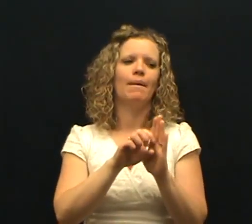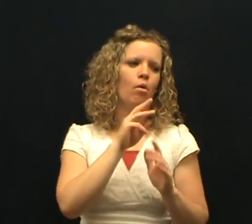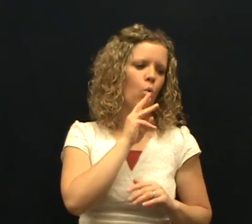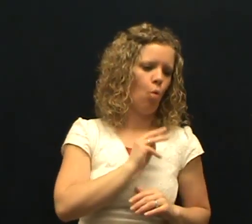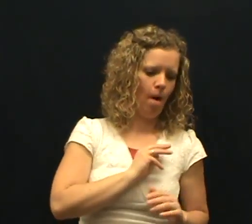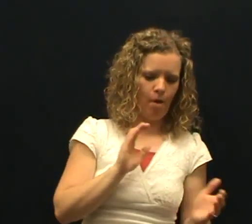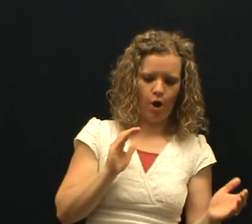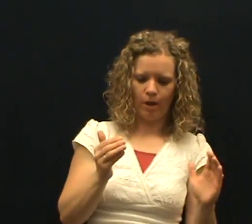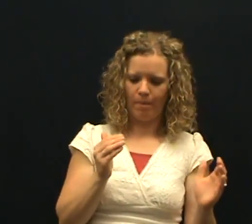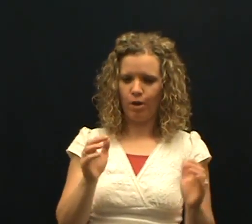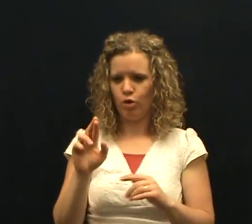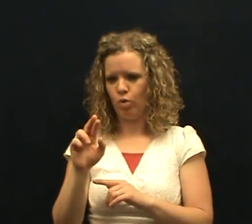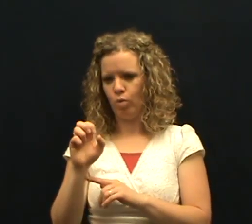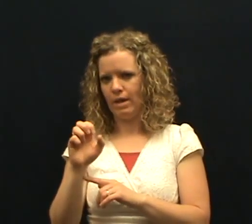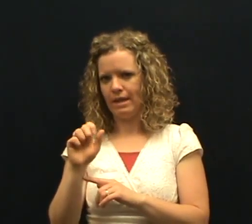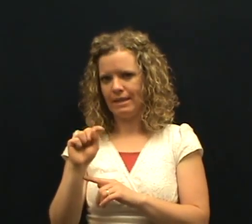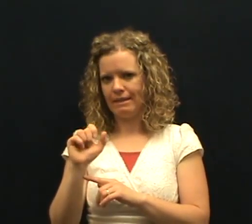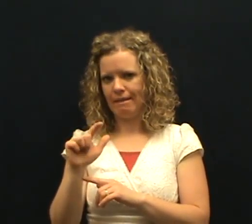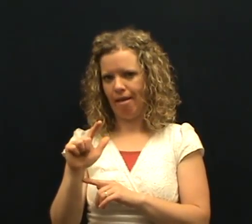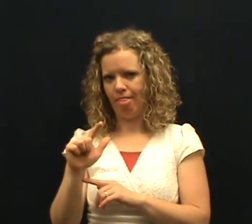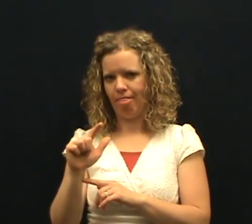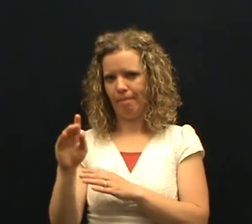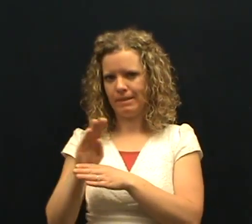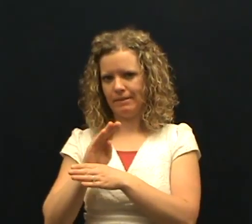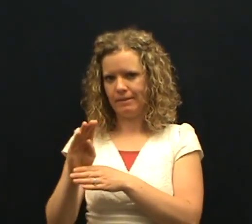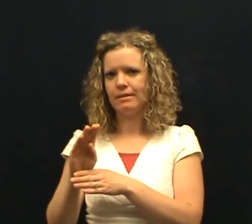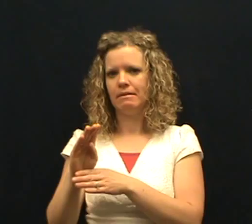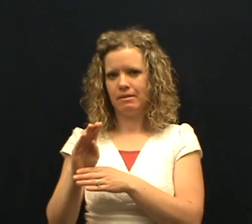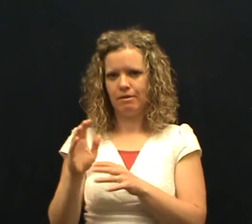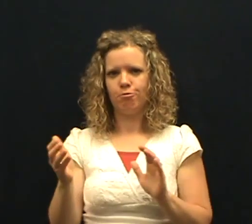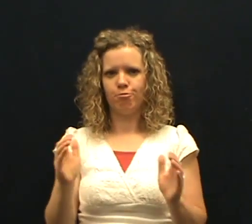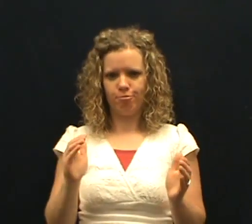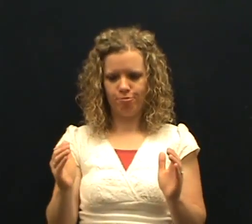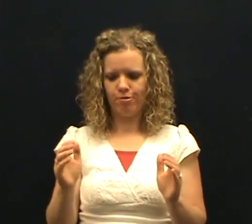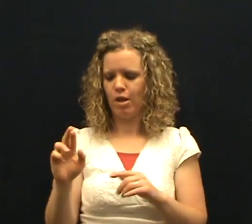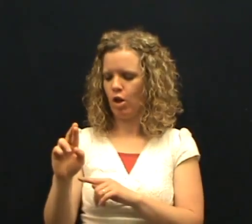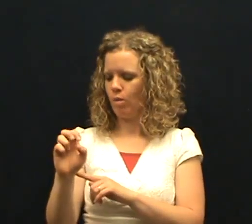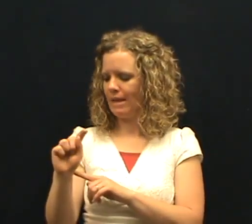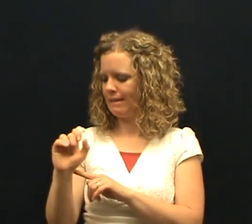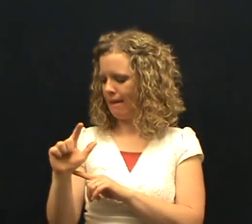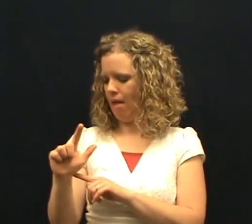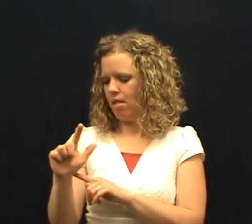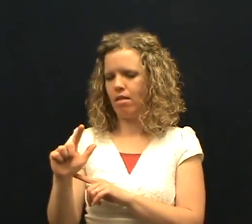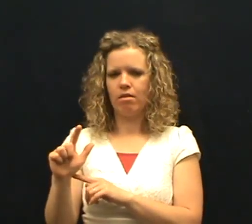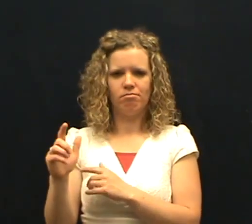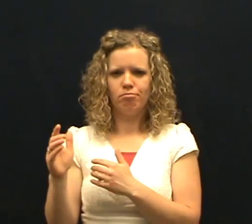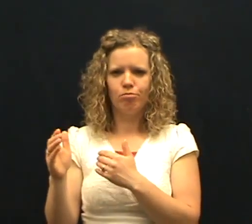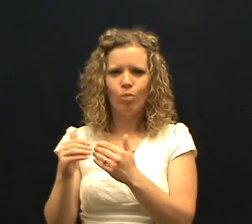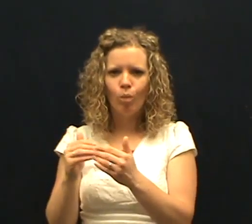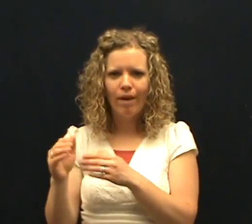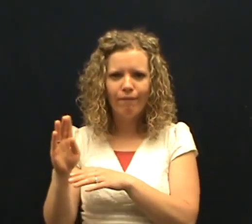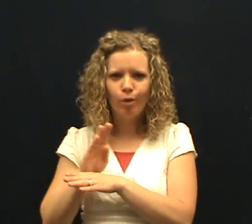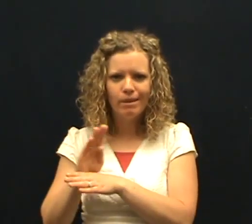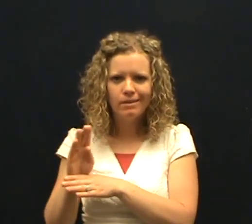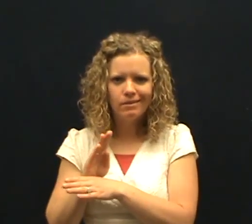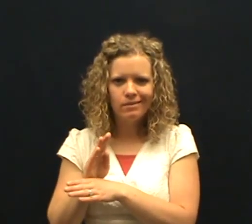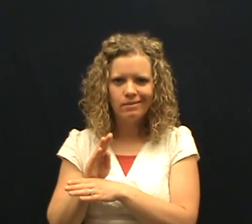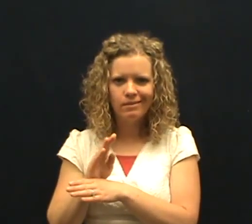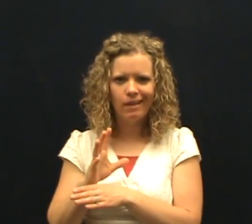retail industry, and retail, whatever business they happen to be in,